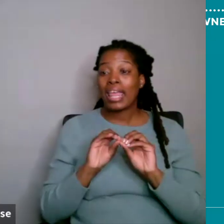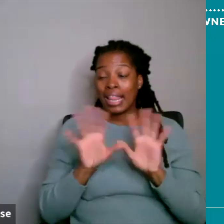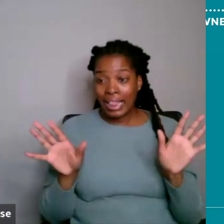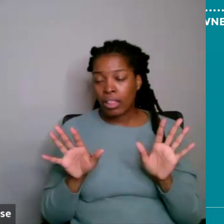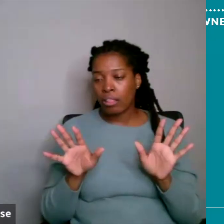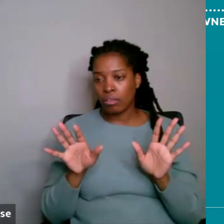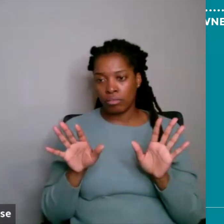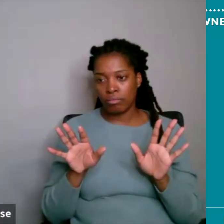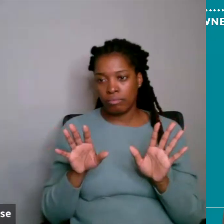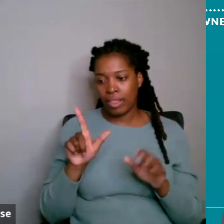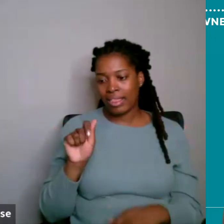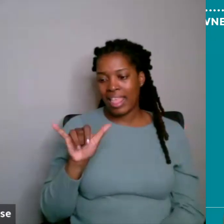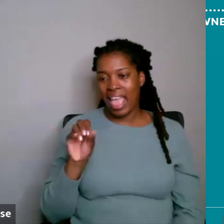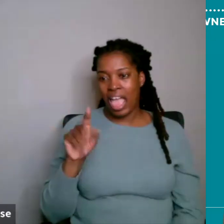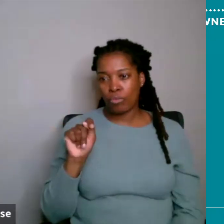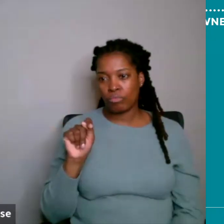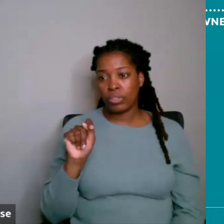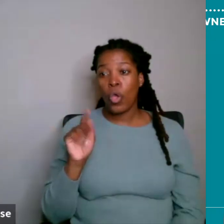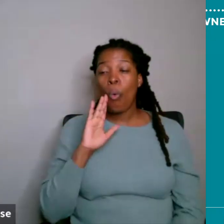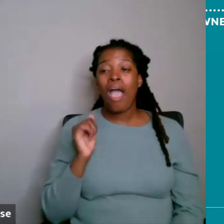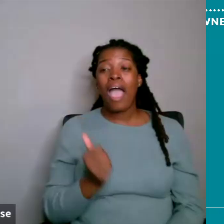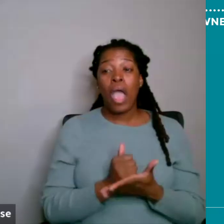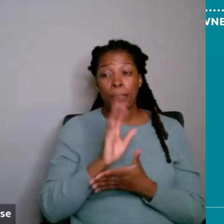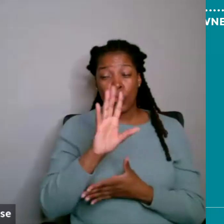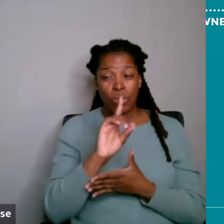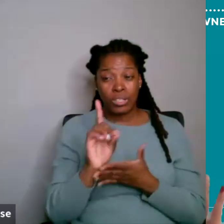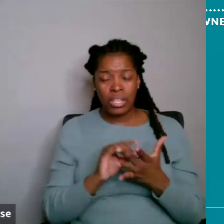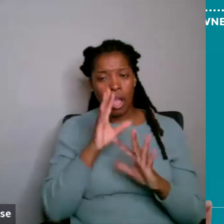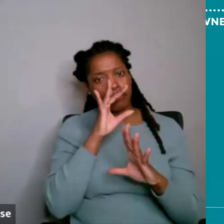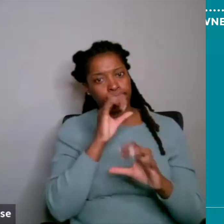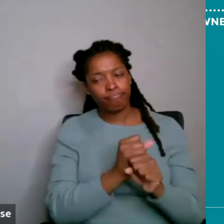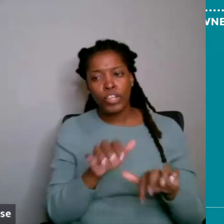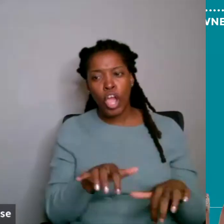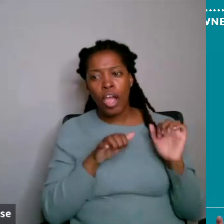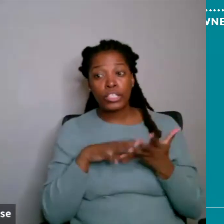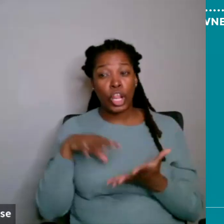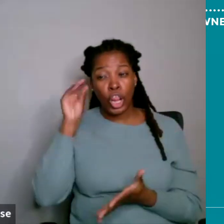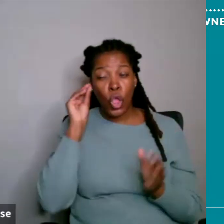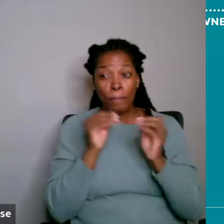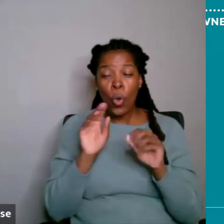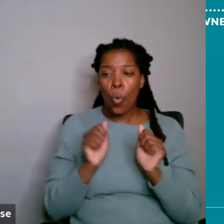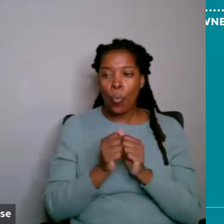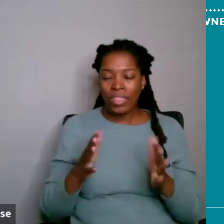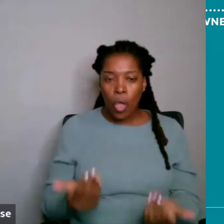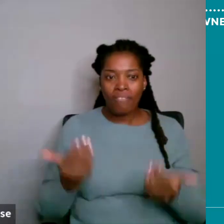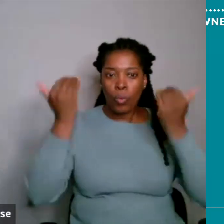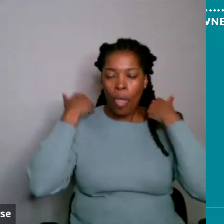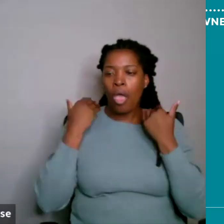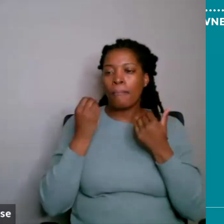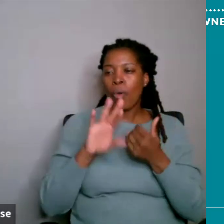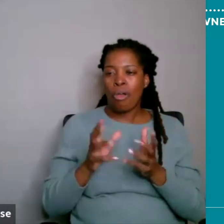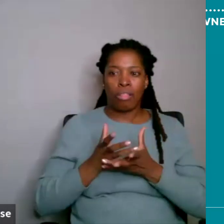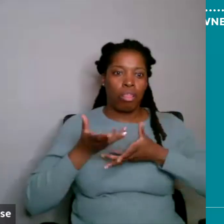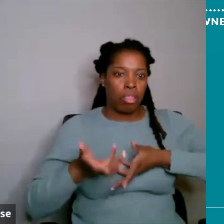your design attract the audience to learn more without overwhelming them or overloading them with information.